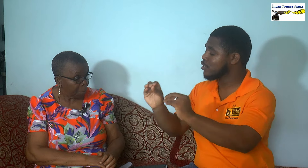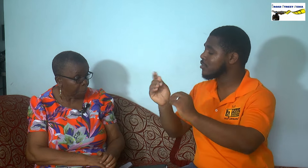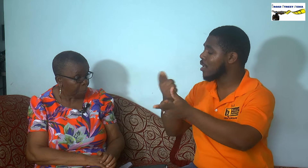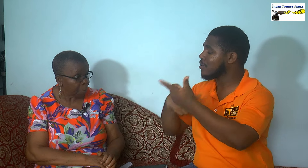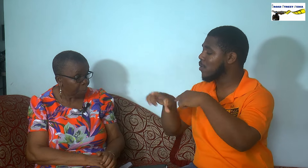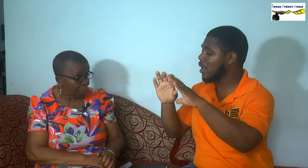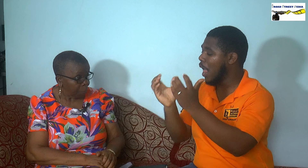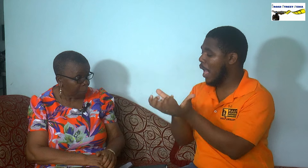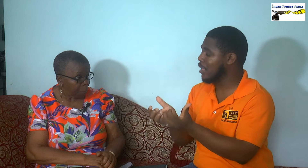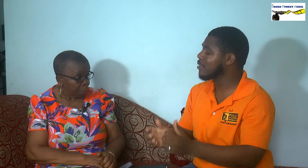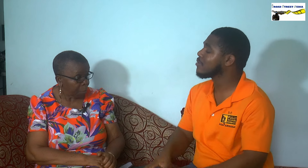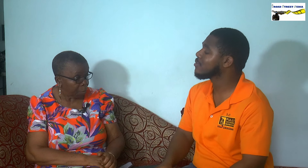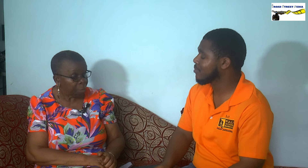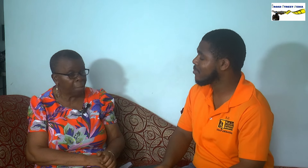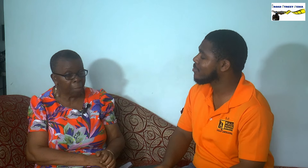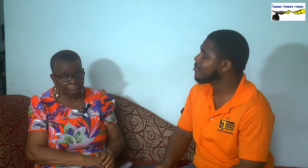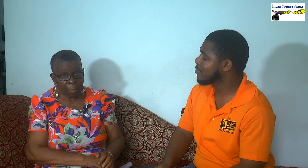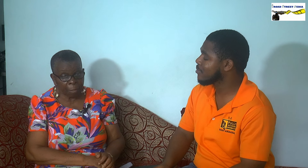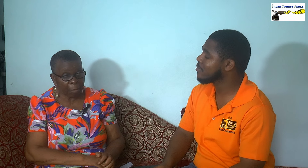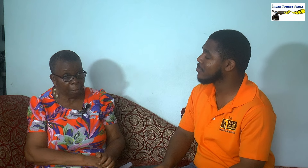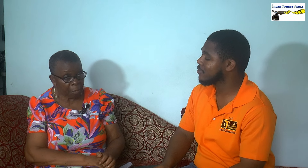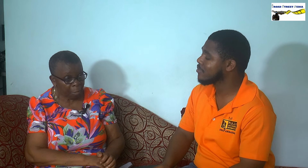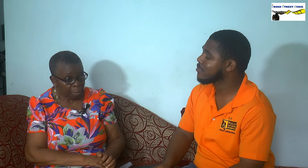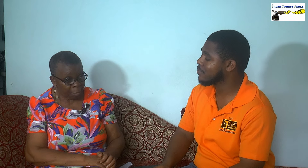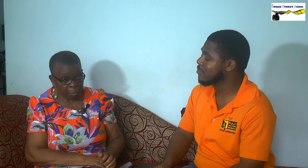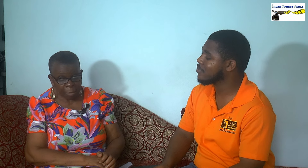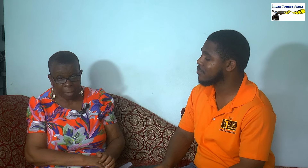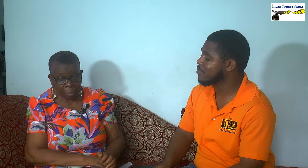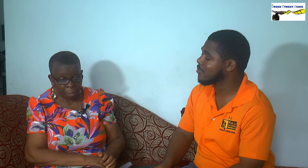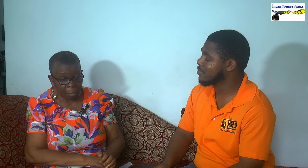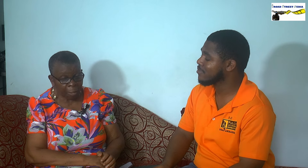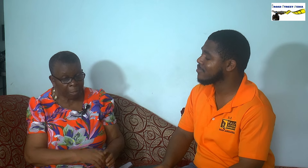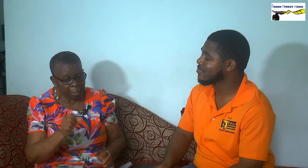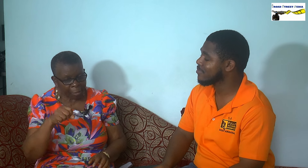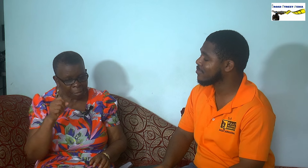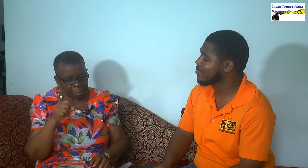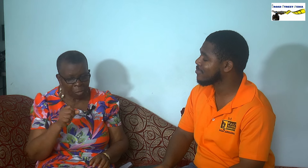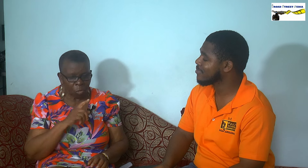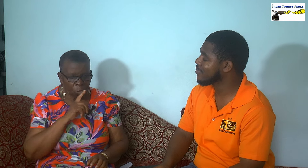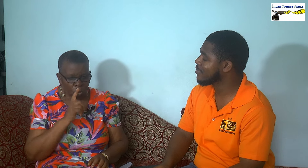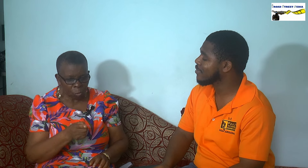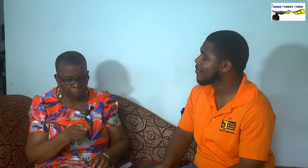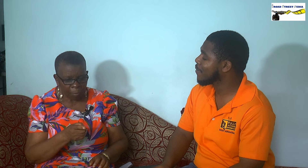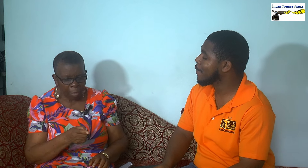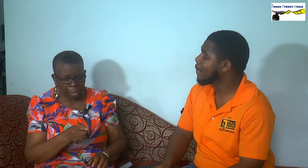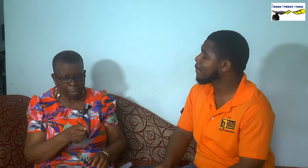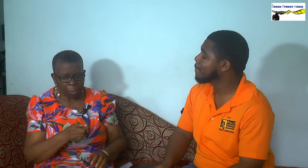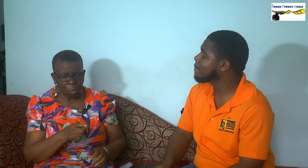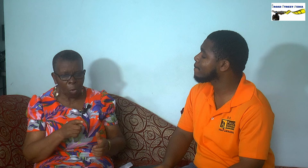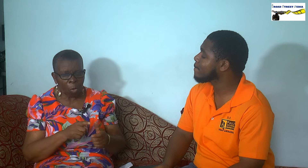Blackman. We're at the sign language class as well. Yes. Yeah, yes. True. And